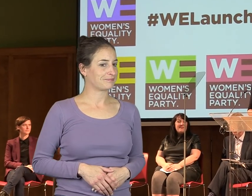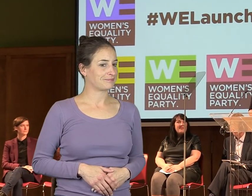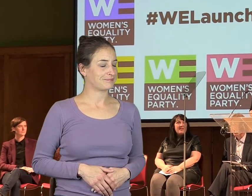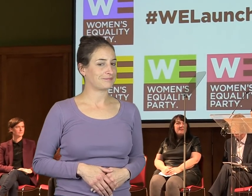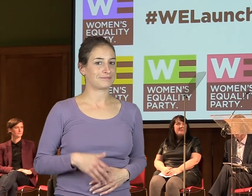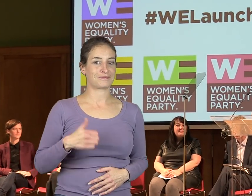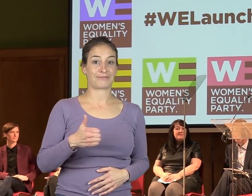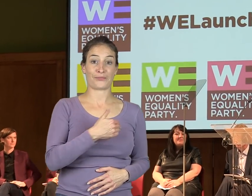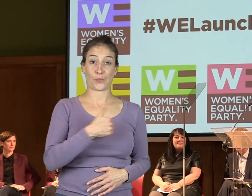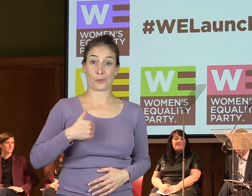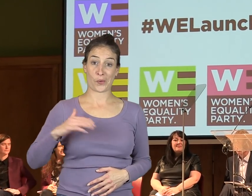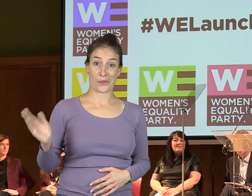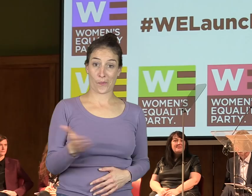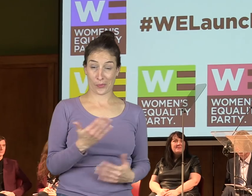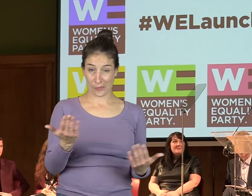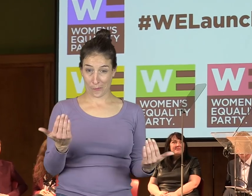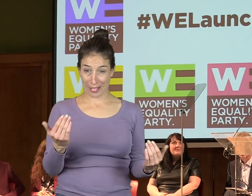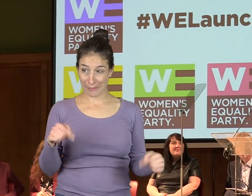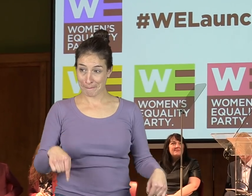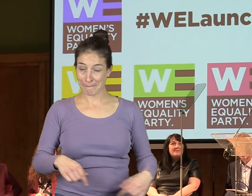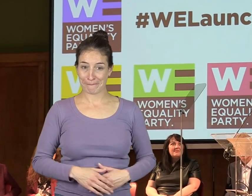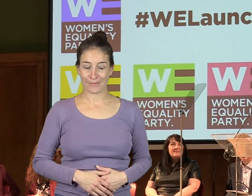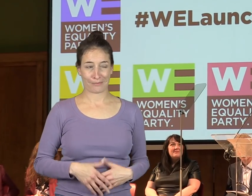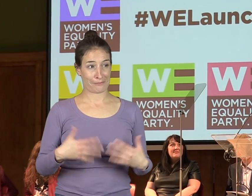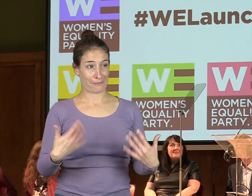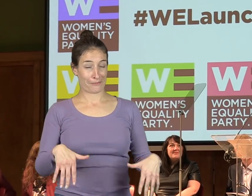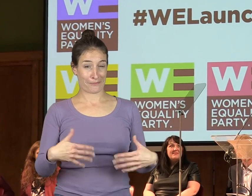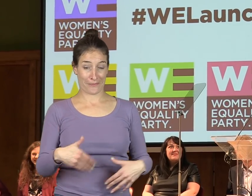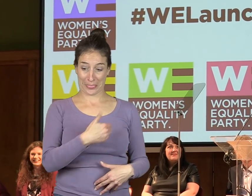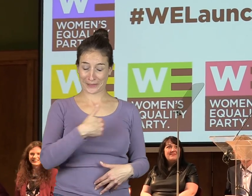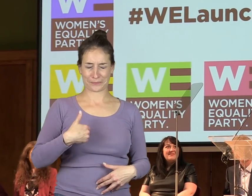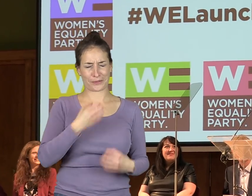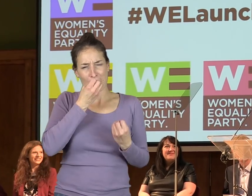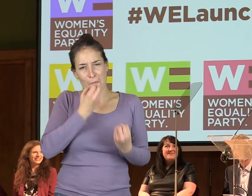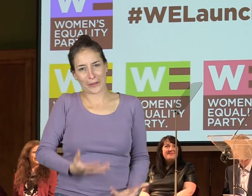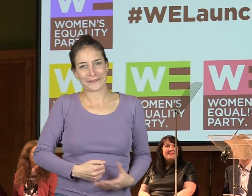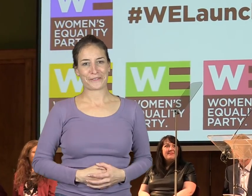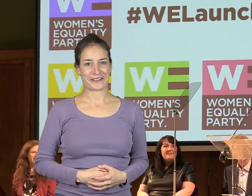Good morning, everyone, and welcome. What a wonderful morning.